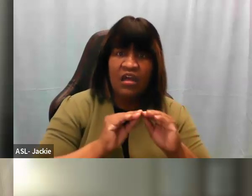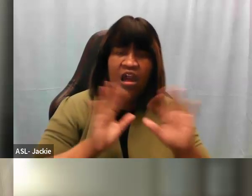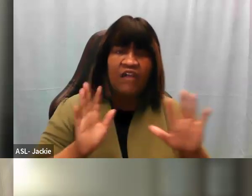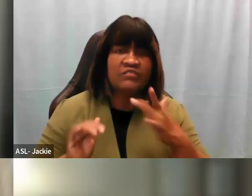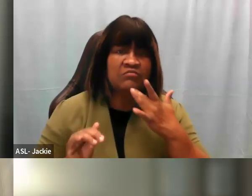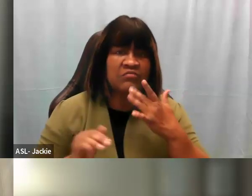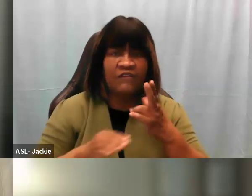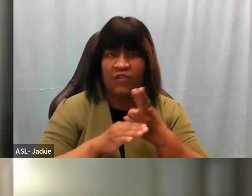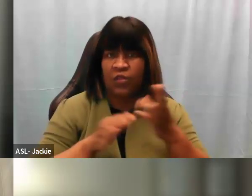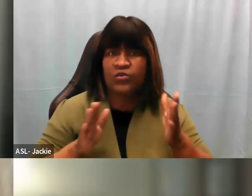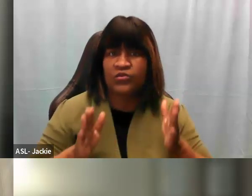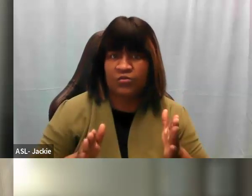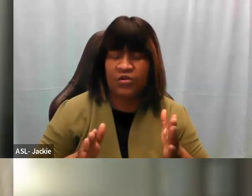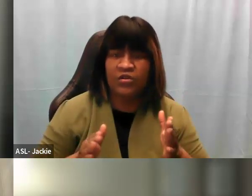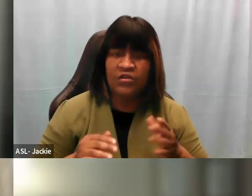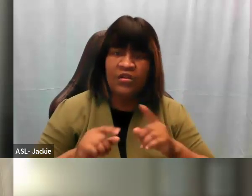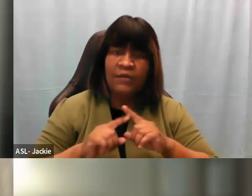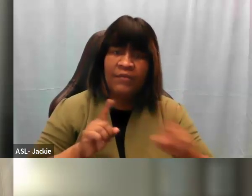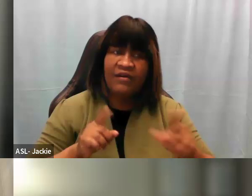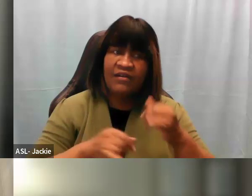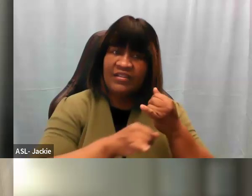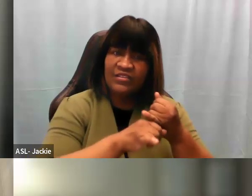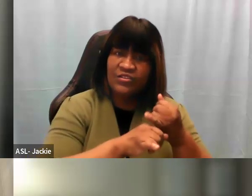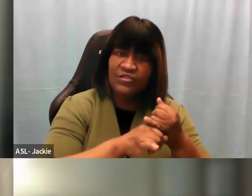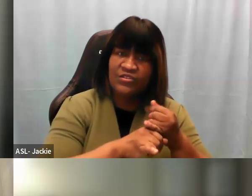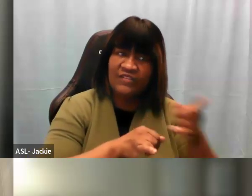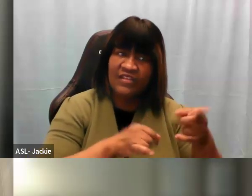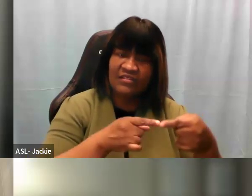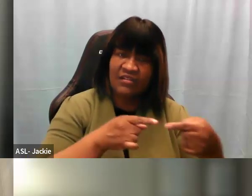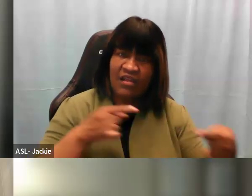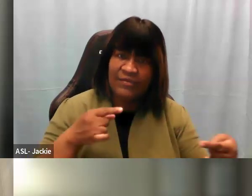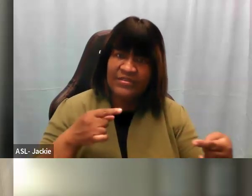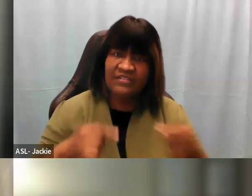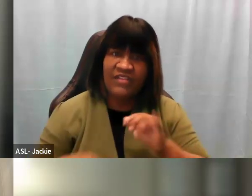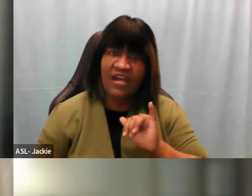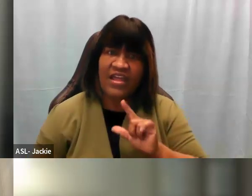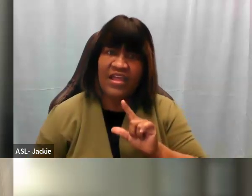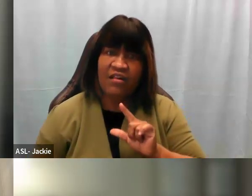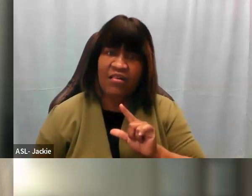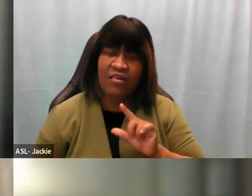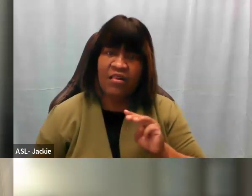the consumer, but aren't institutions the opposite of the IL movement?